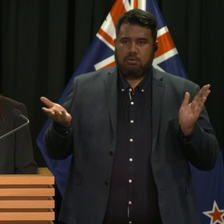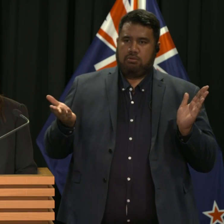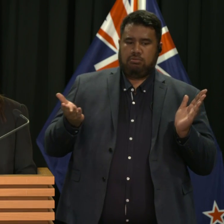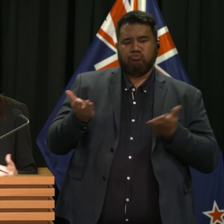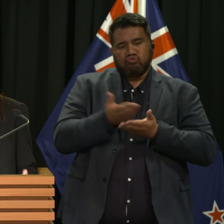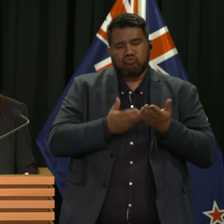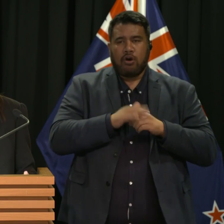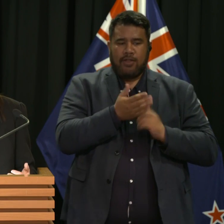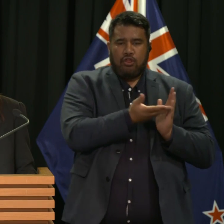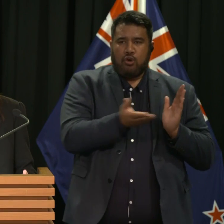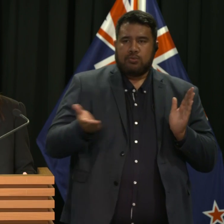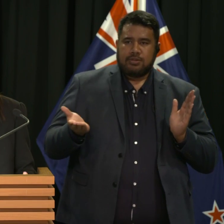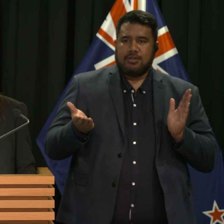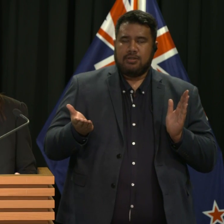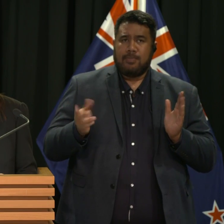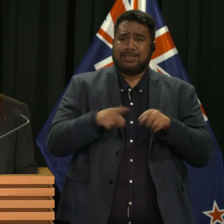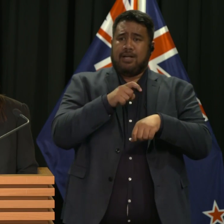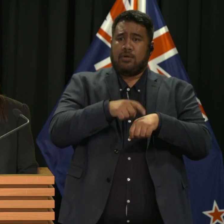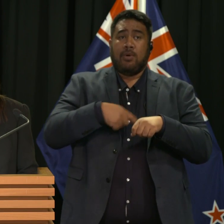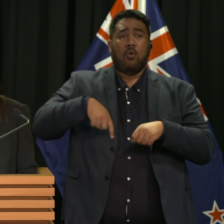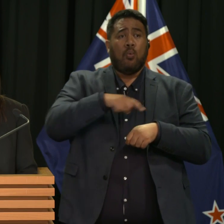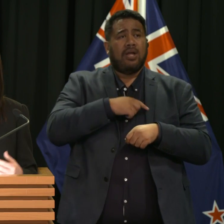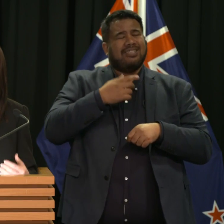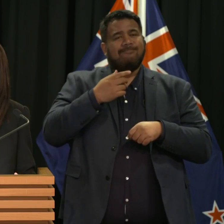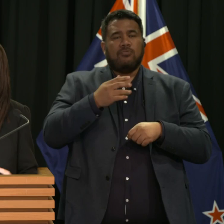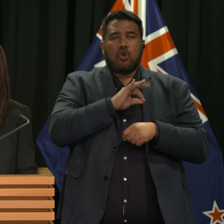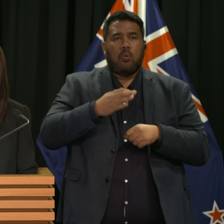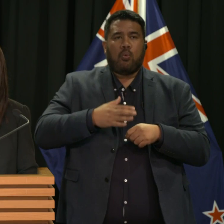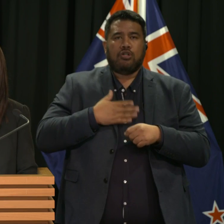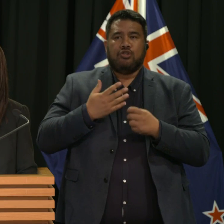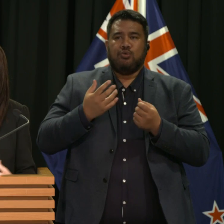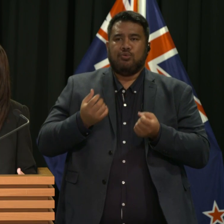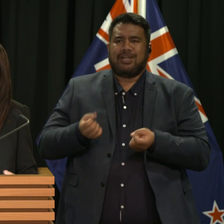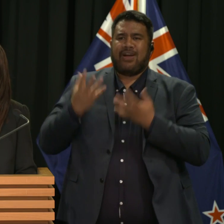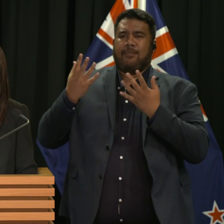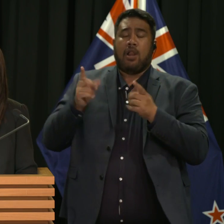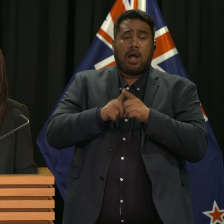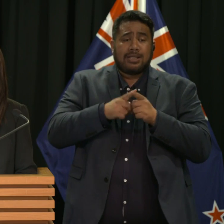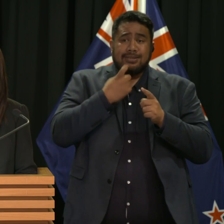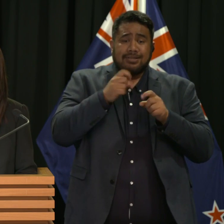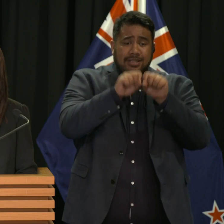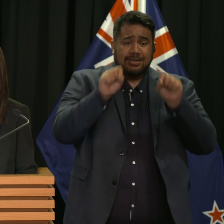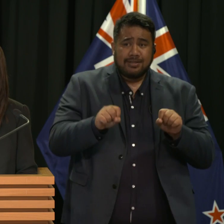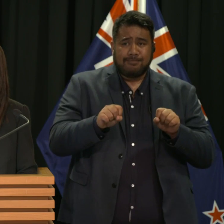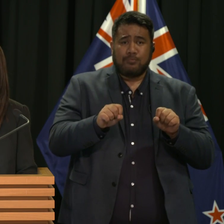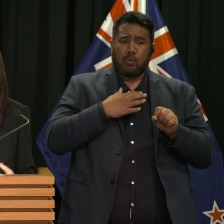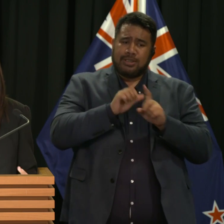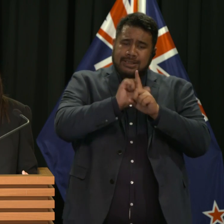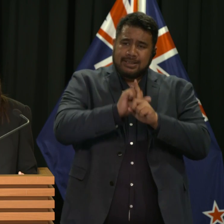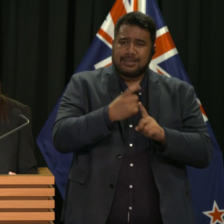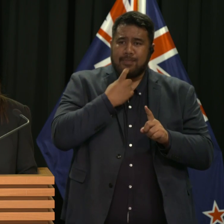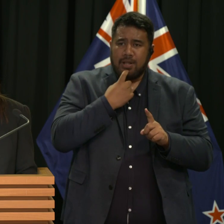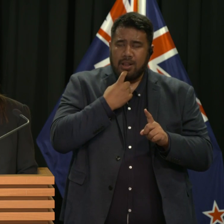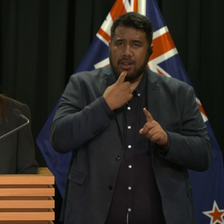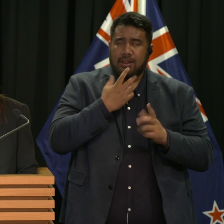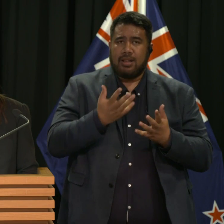same time was we didn't want to sacrifice the simplicity of our system, and nor would you want to end up in a situation where you had an